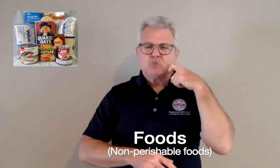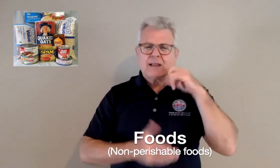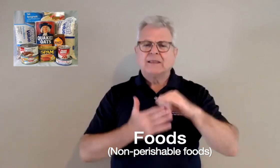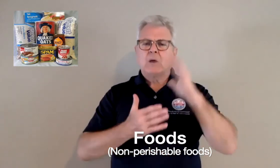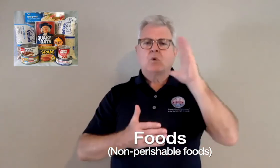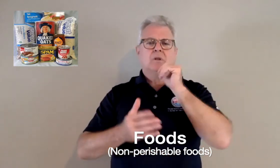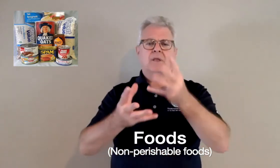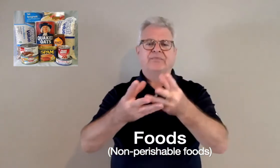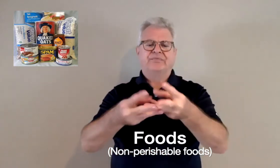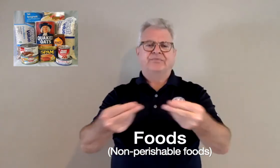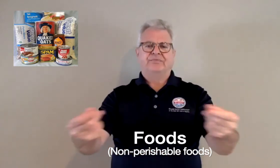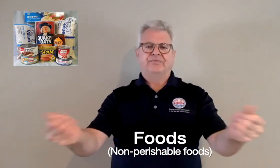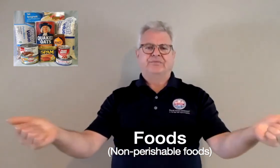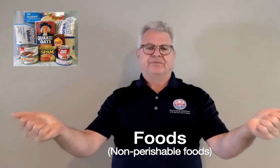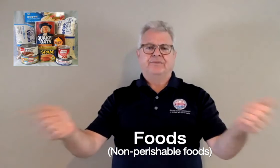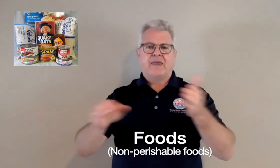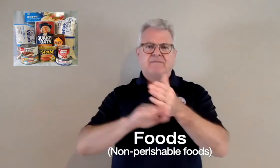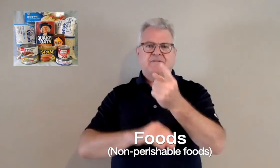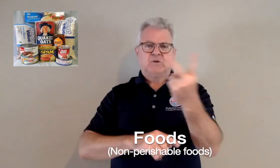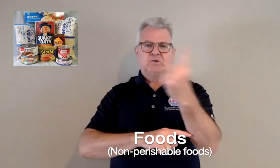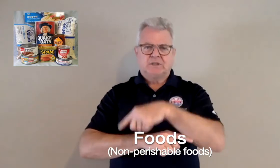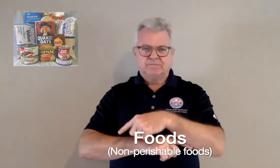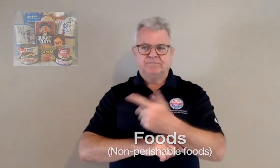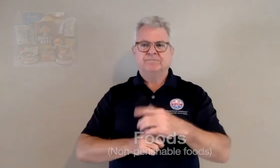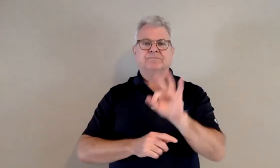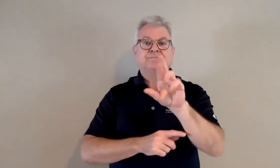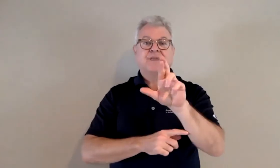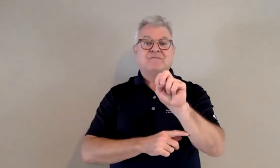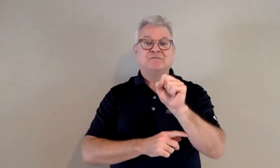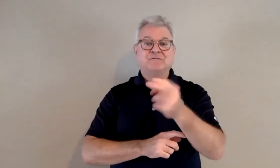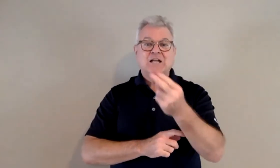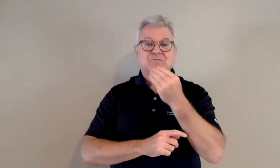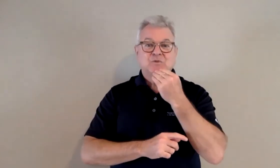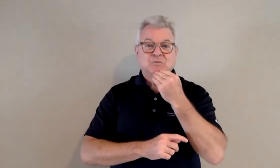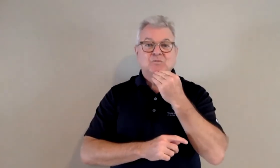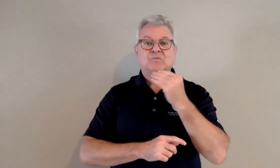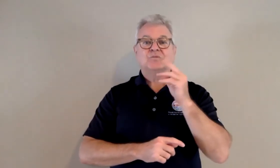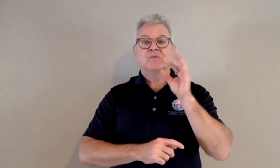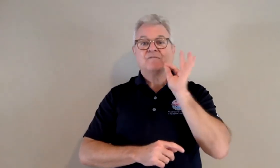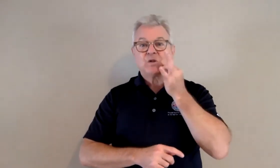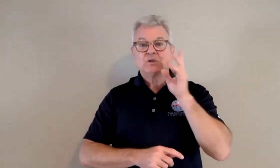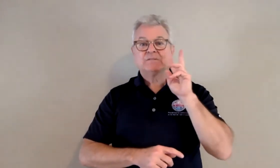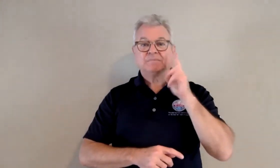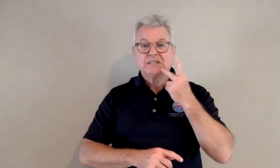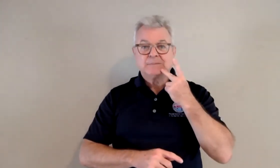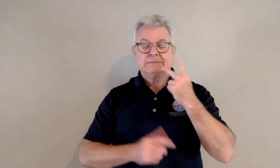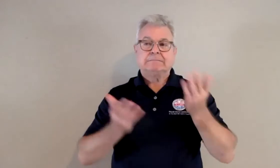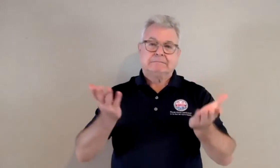any kind of bars that are non-perishable and would be good for a few days. Any kind of